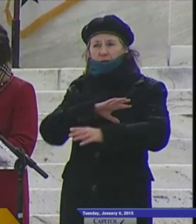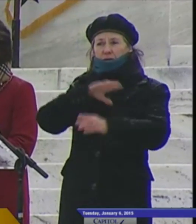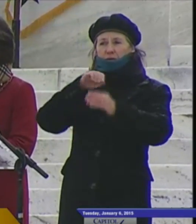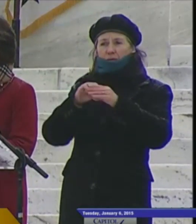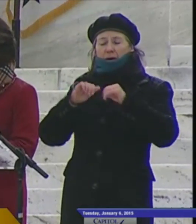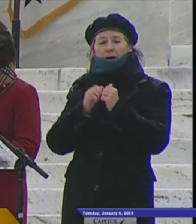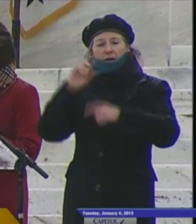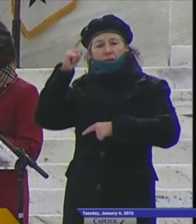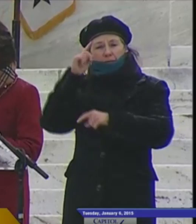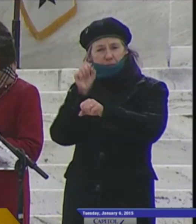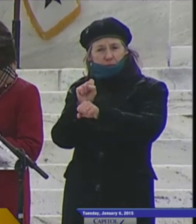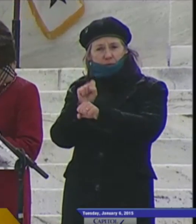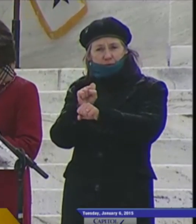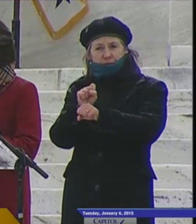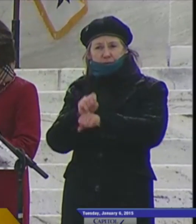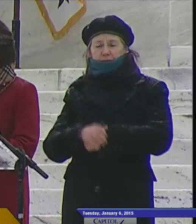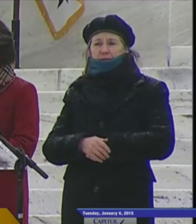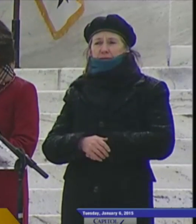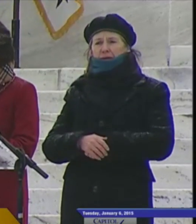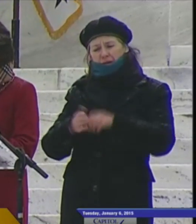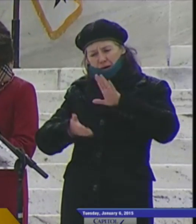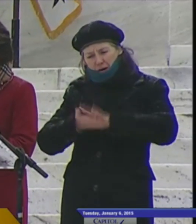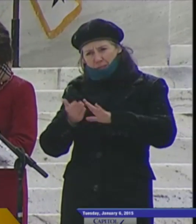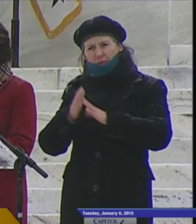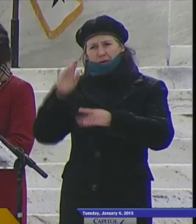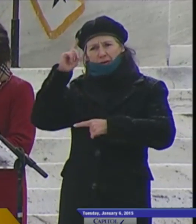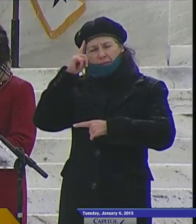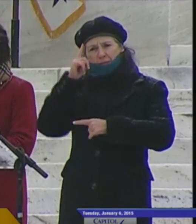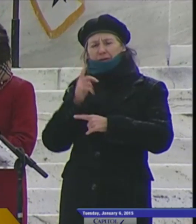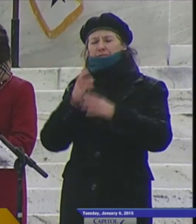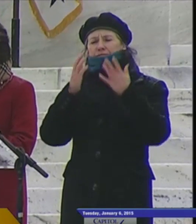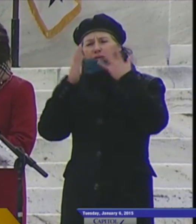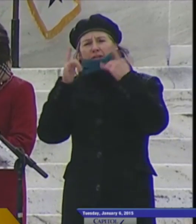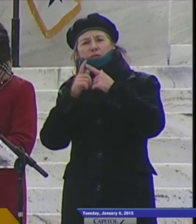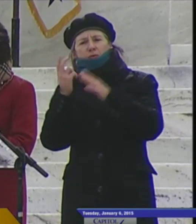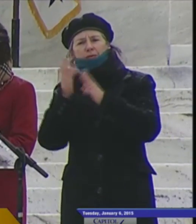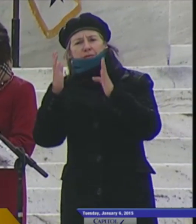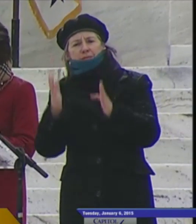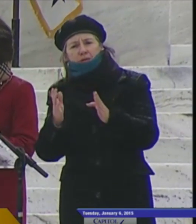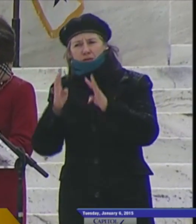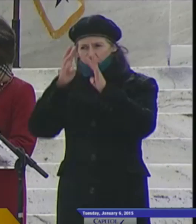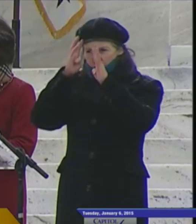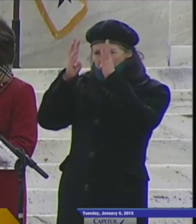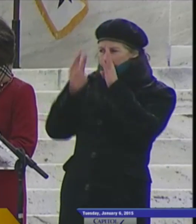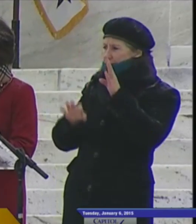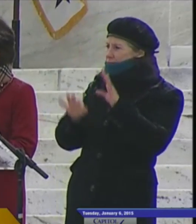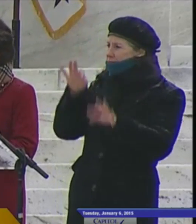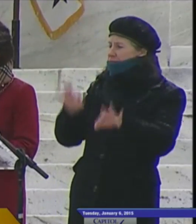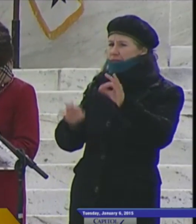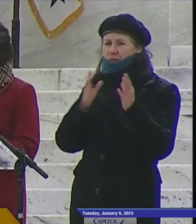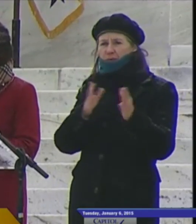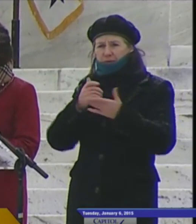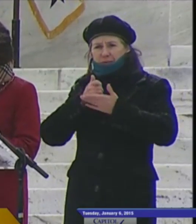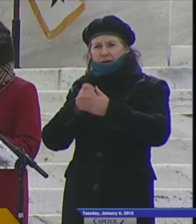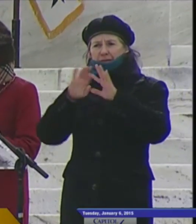way government works in Rhode Island. Let's operate a government that's customer-friendly and creatively finds ways to help families